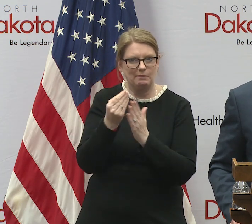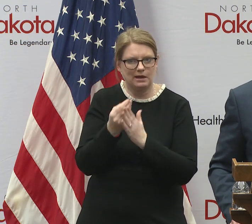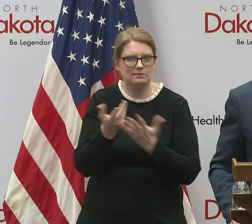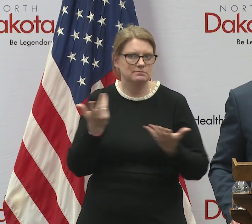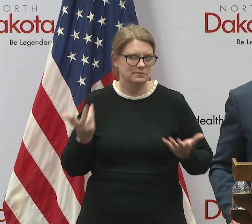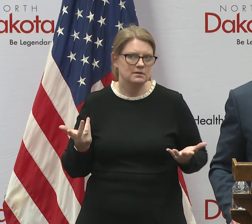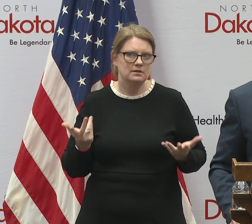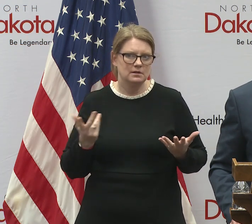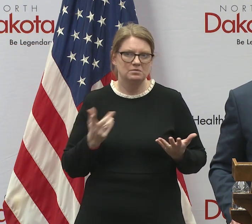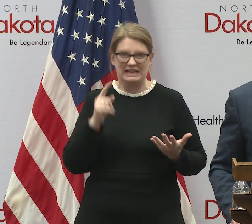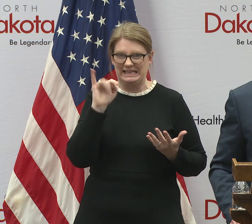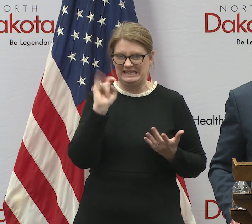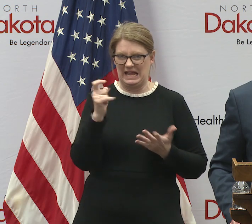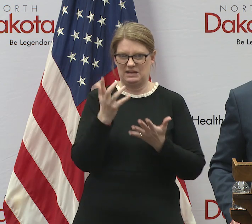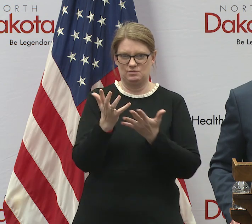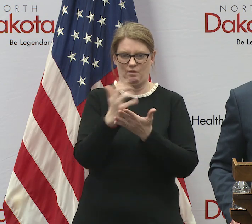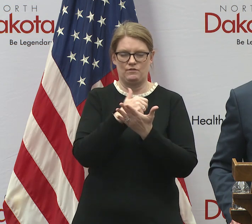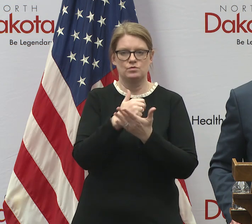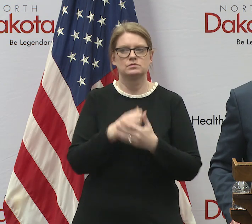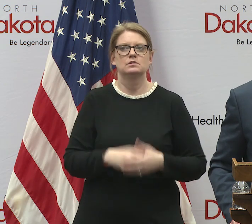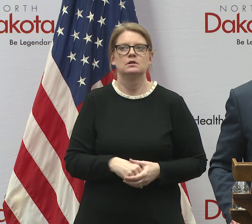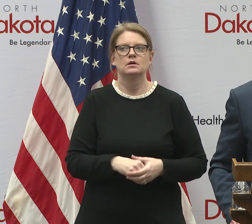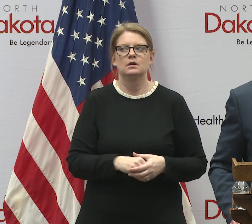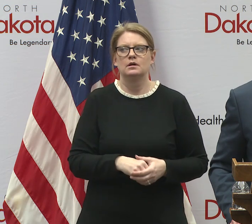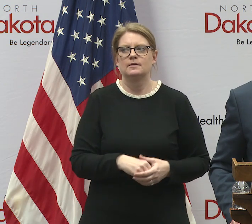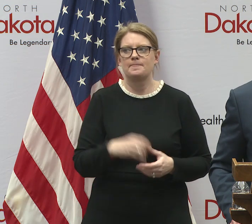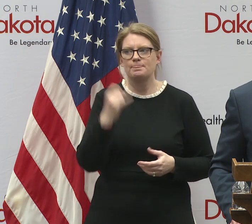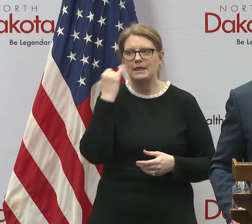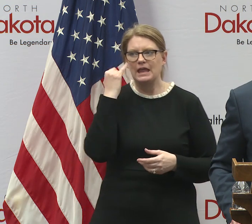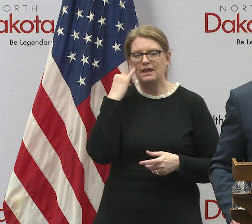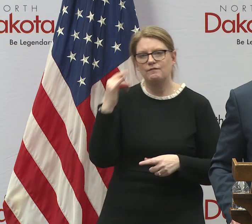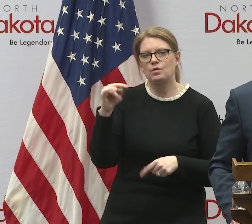again, even if you go back to the